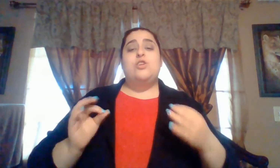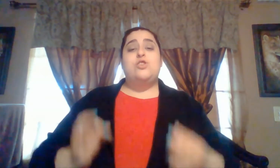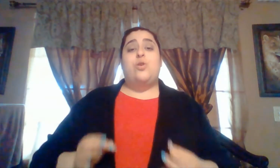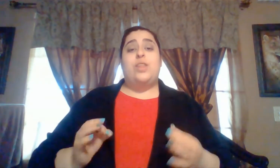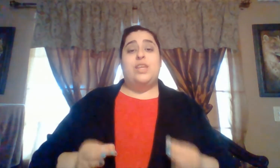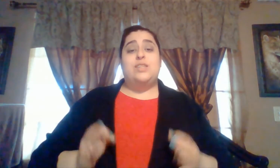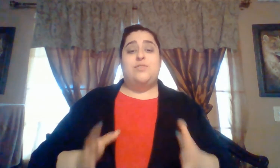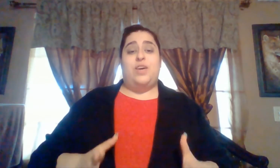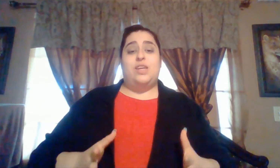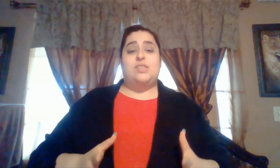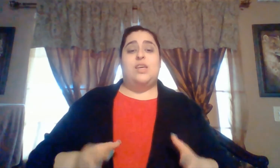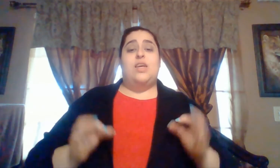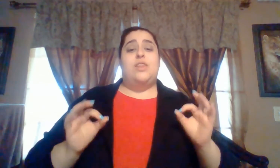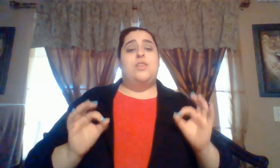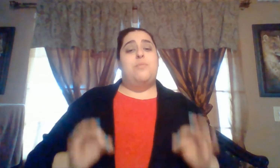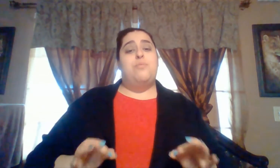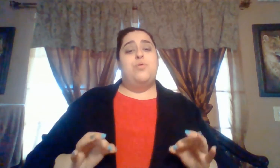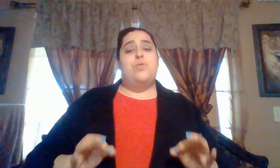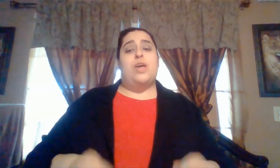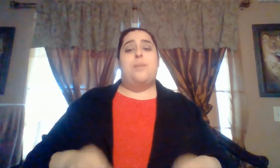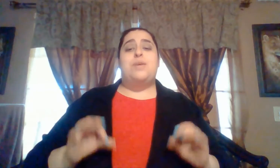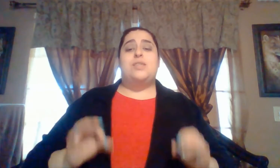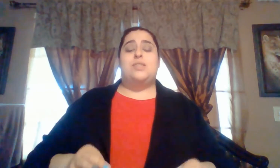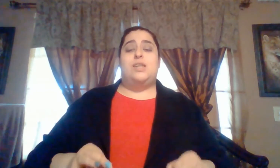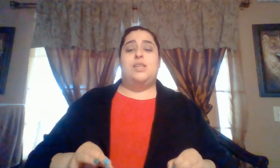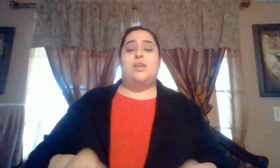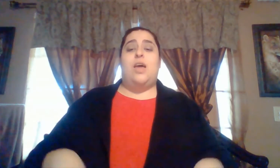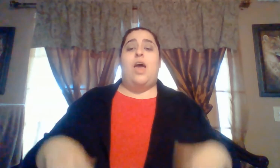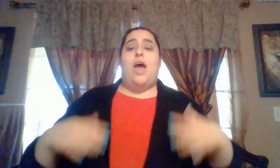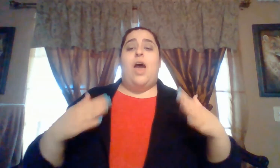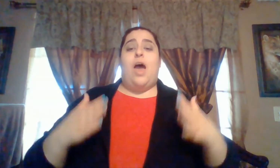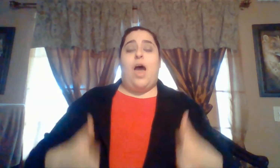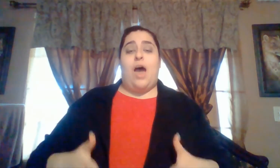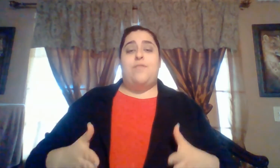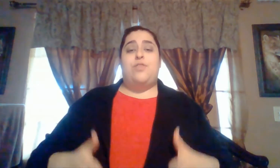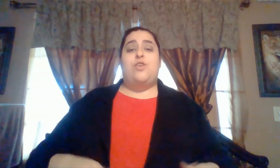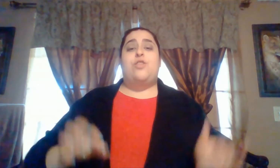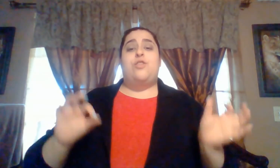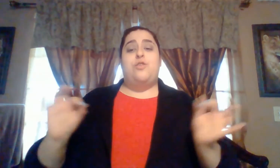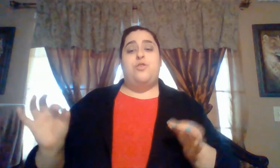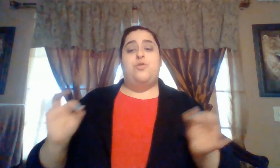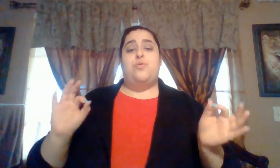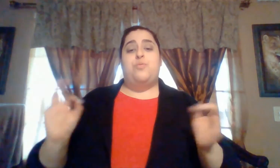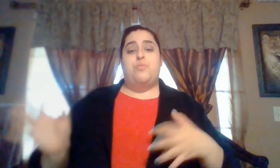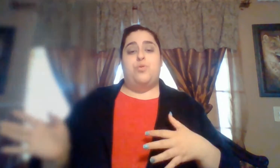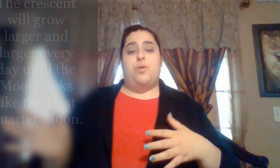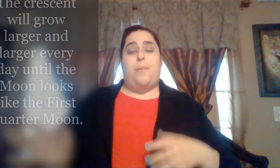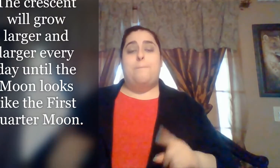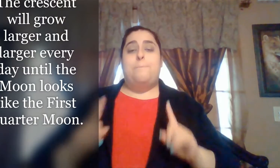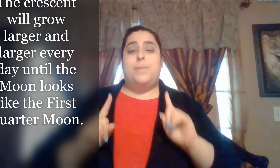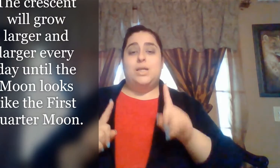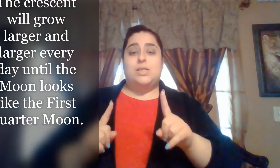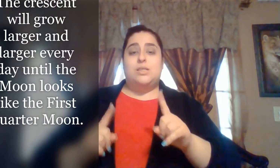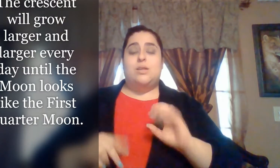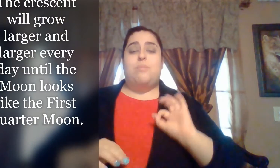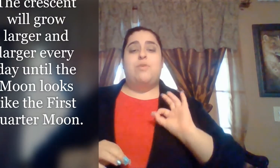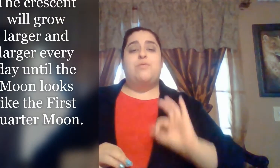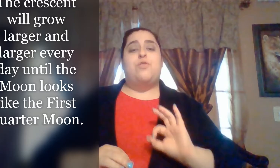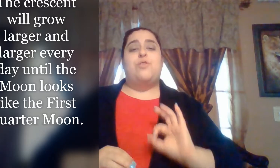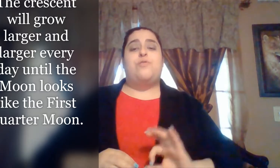So in this phase, the moon can be seen after the new moon, but before the